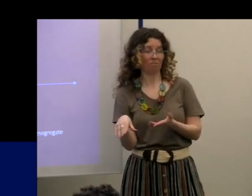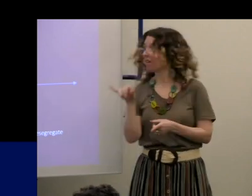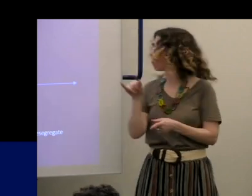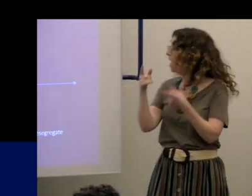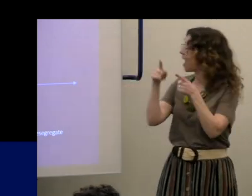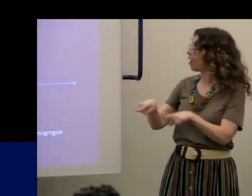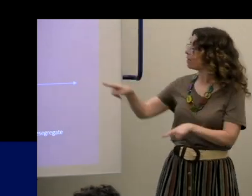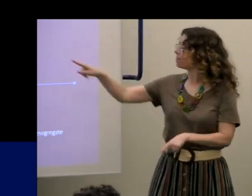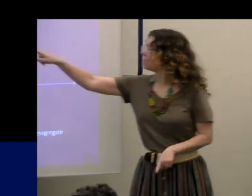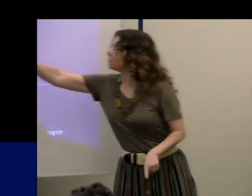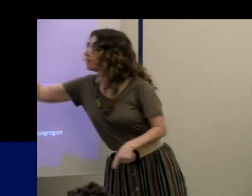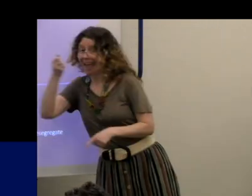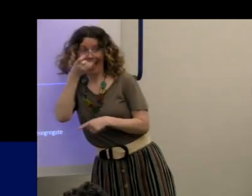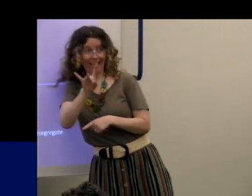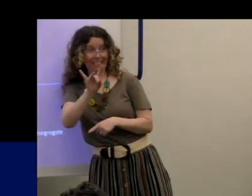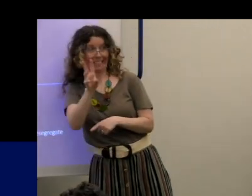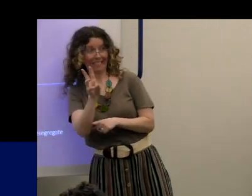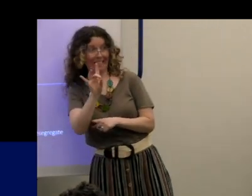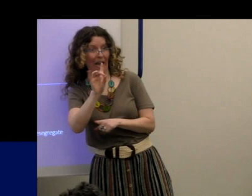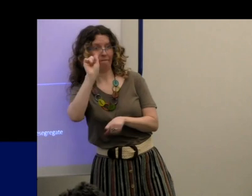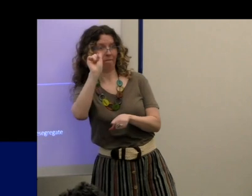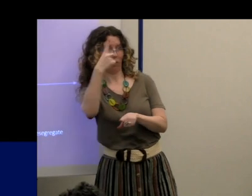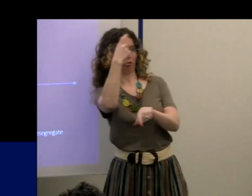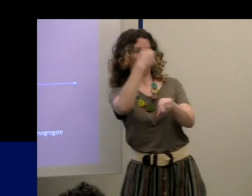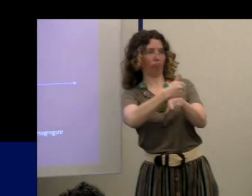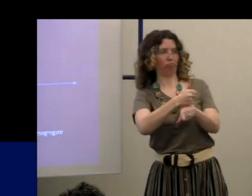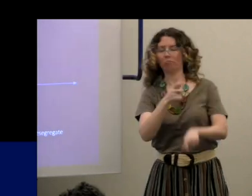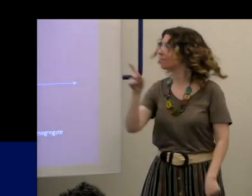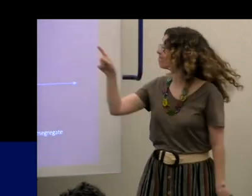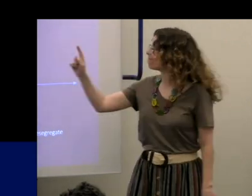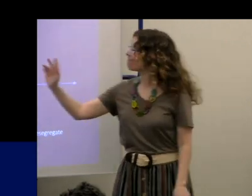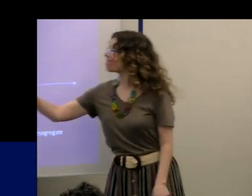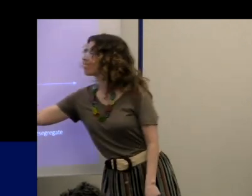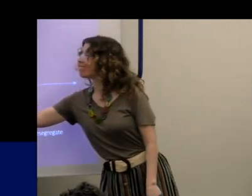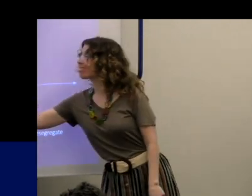deaf. And this happened in 1868. That